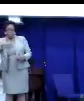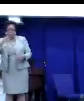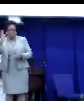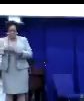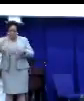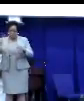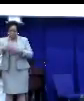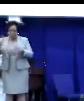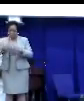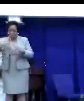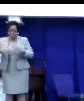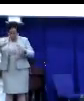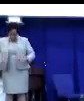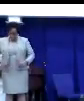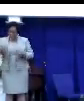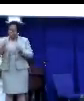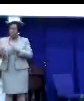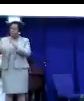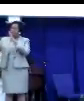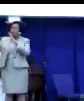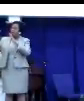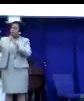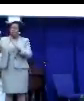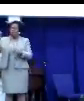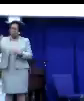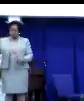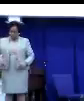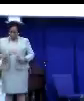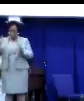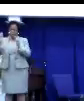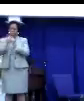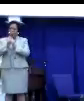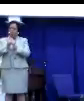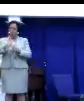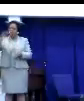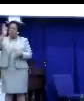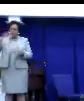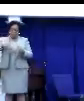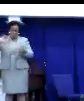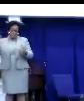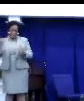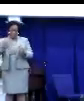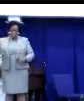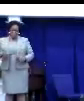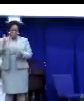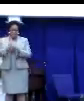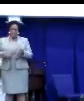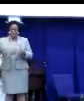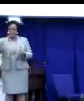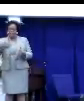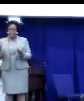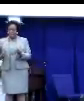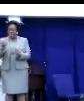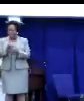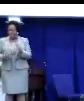presence. We ought to live in his presence. We ought to walk with God in our life. Everything I do, every move I